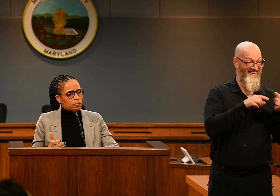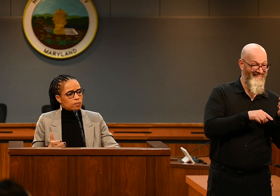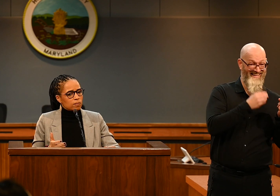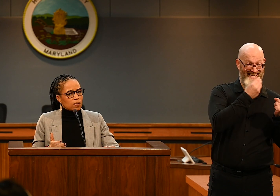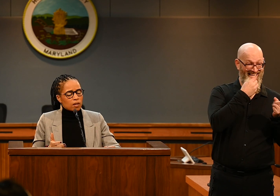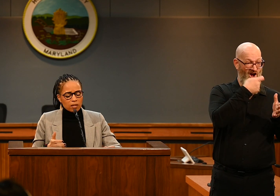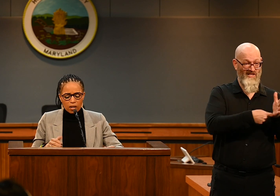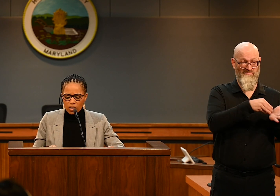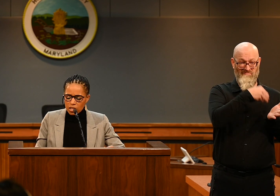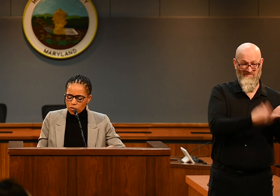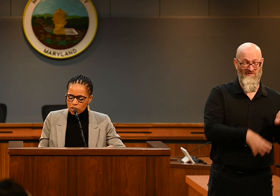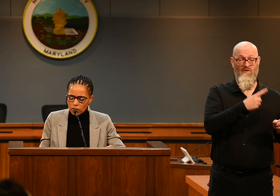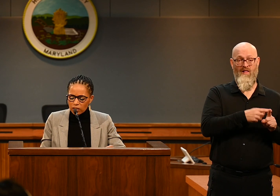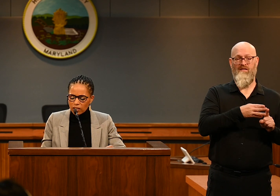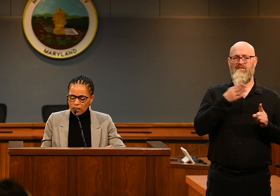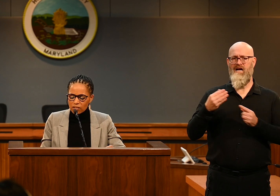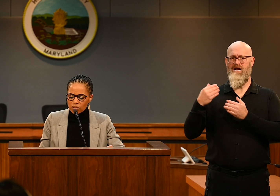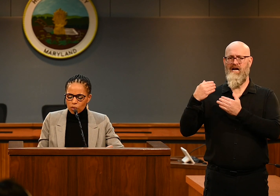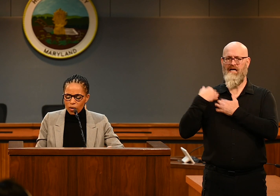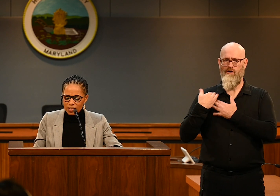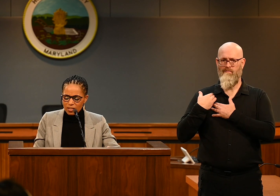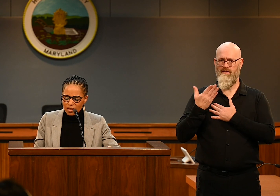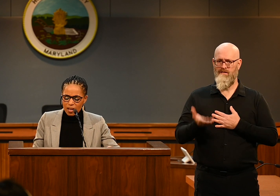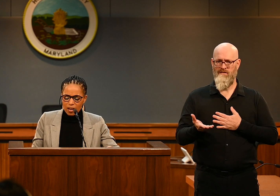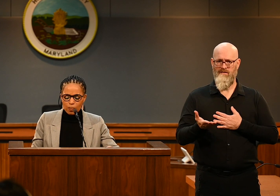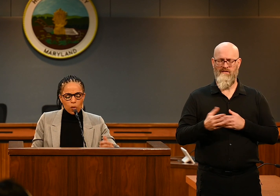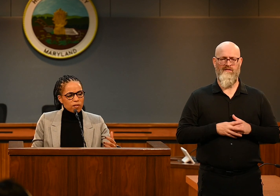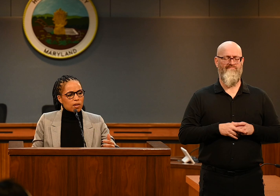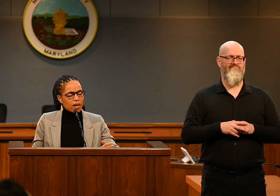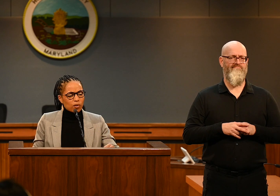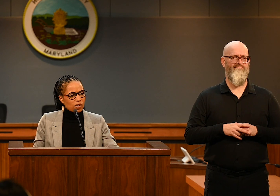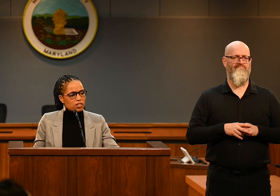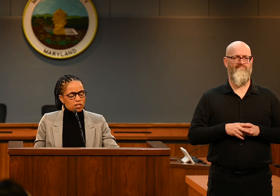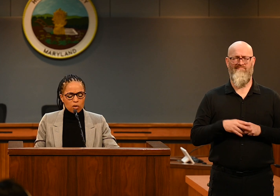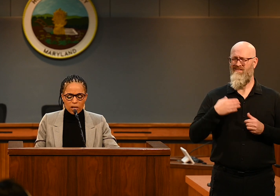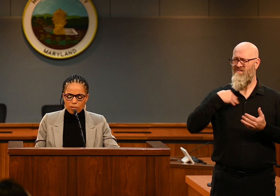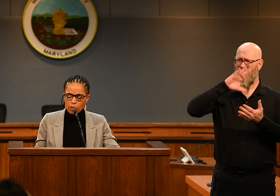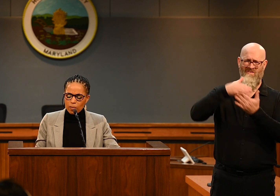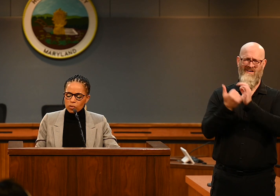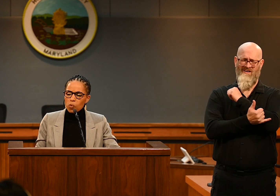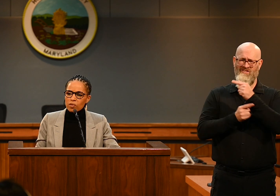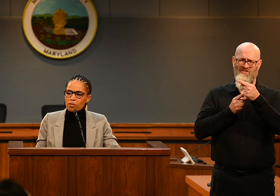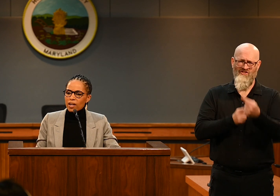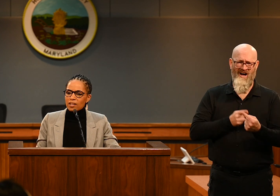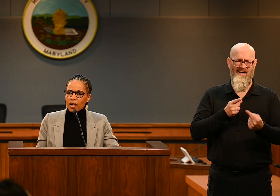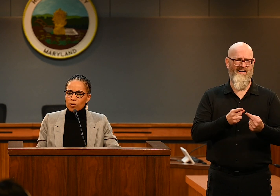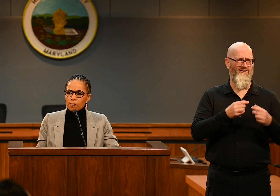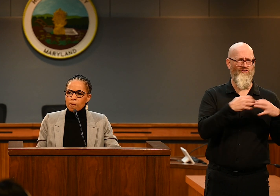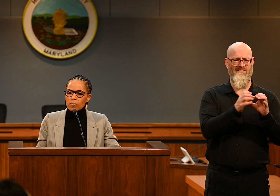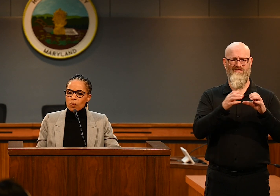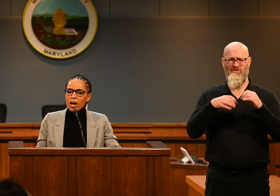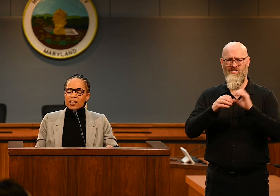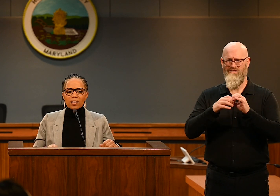well that our country is struggling against. And so the crisis, both of them have crushed so many people. People are wondering right